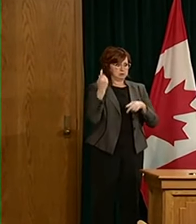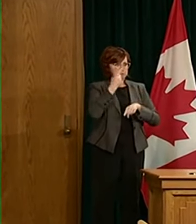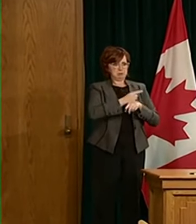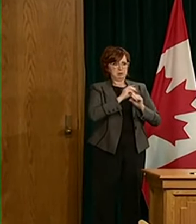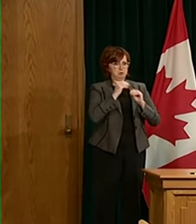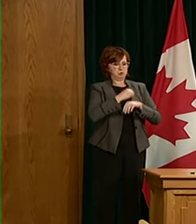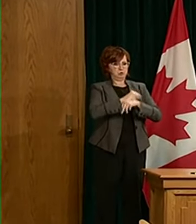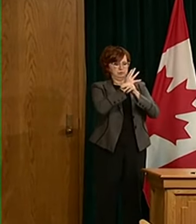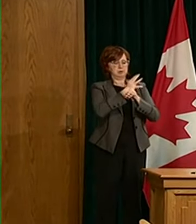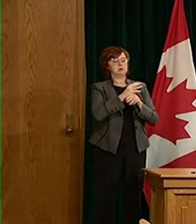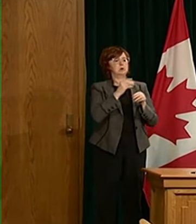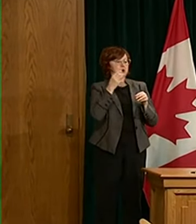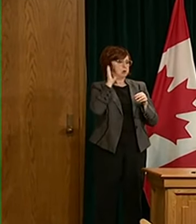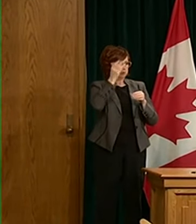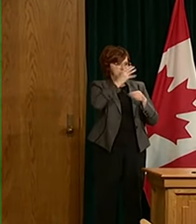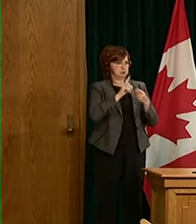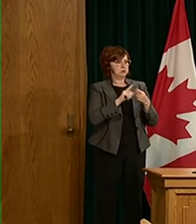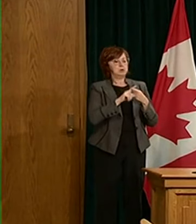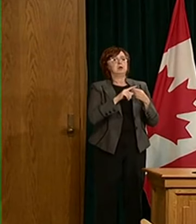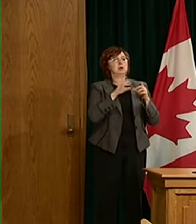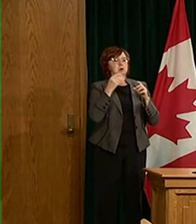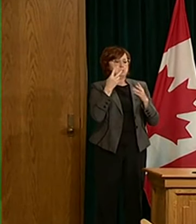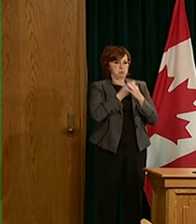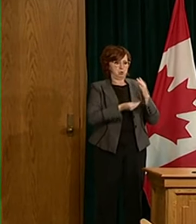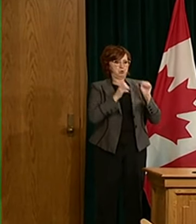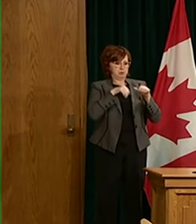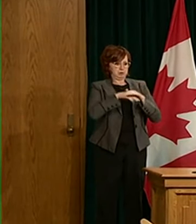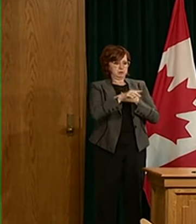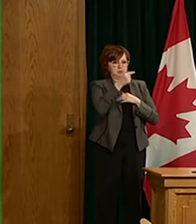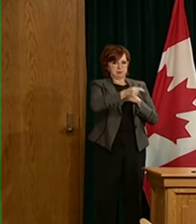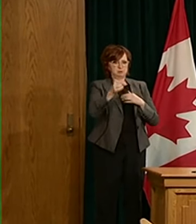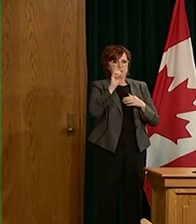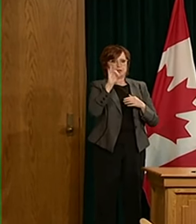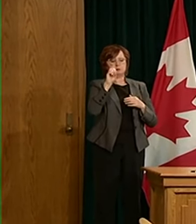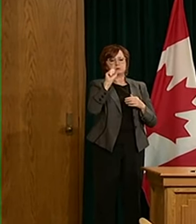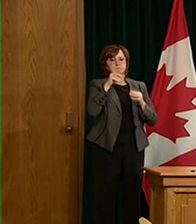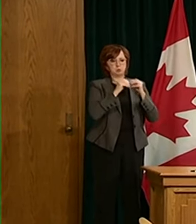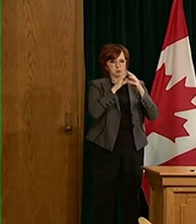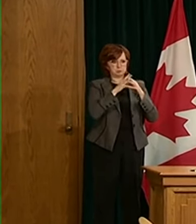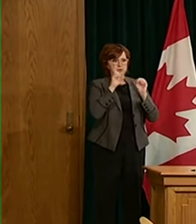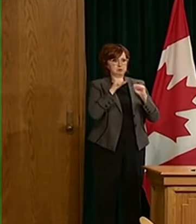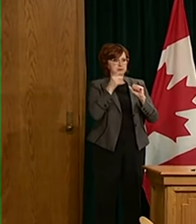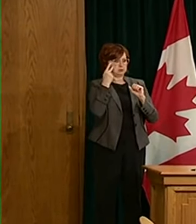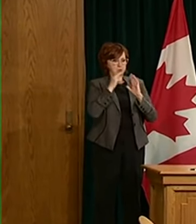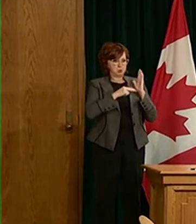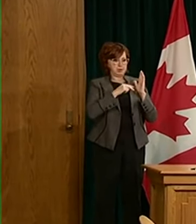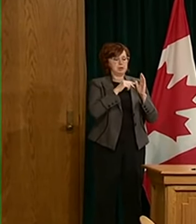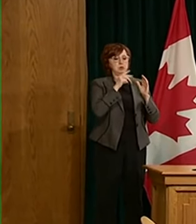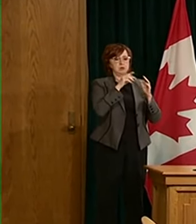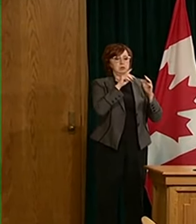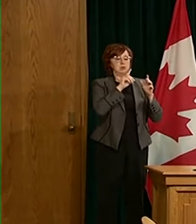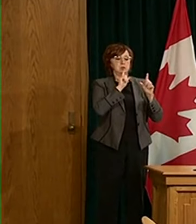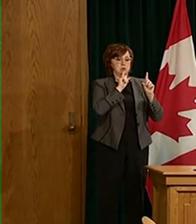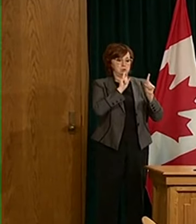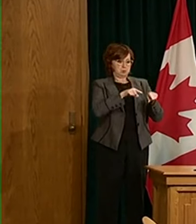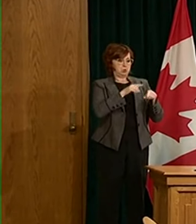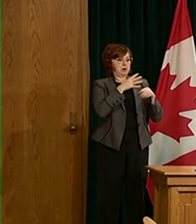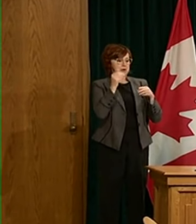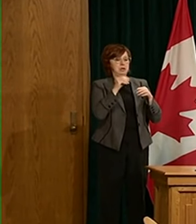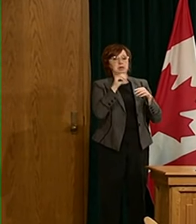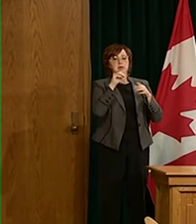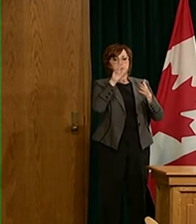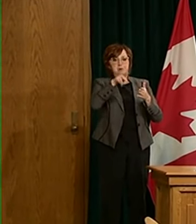news release and PowerPoint presentation are available on the Government of Saskatchewan website. We'll begin with the presentation, and with